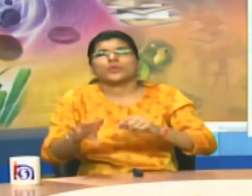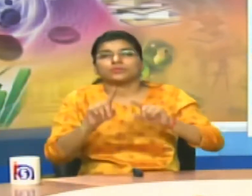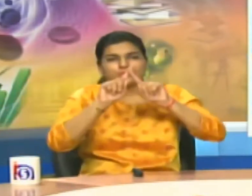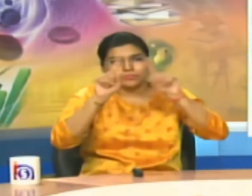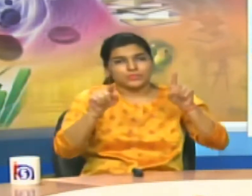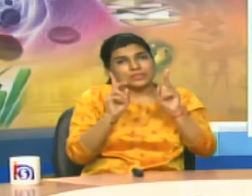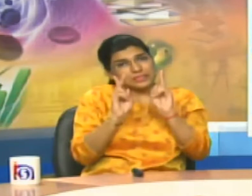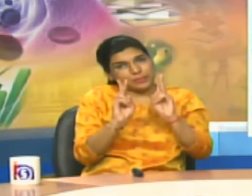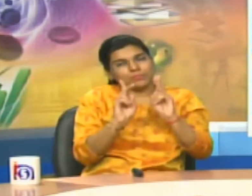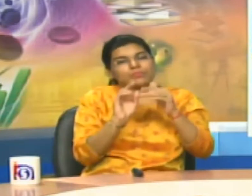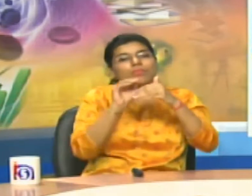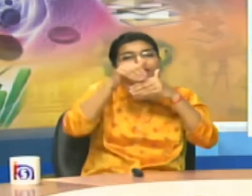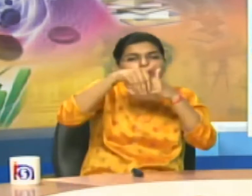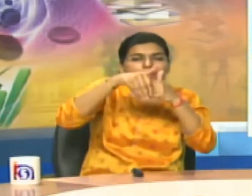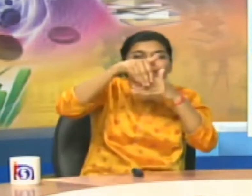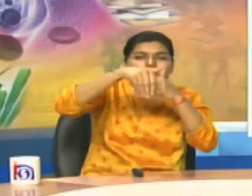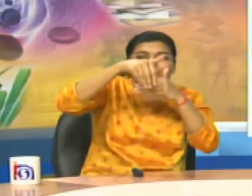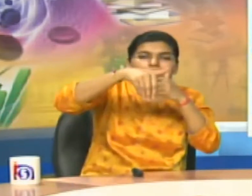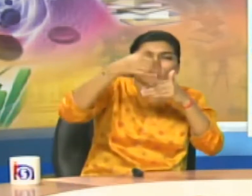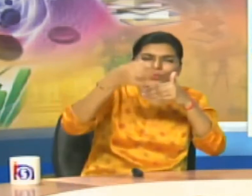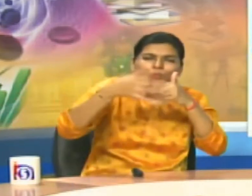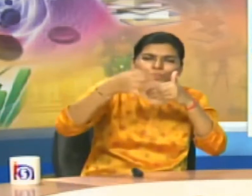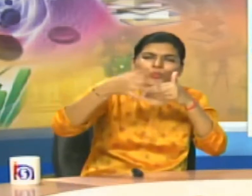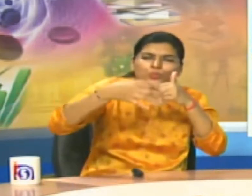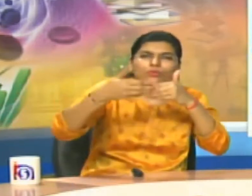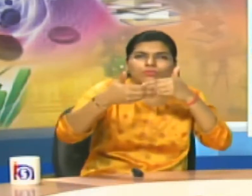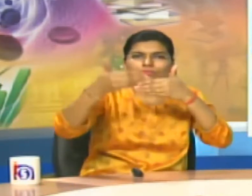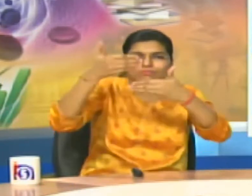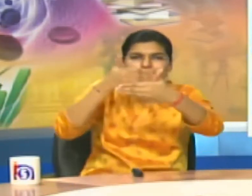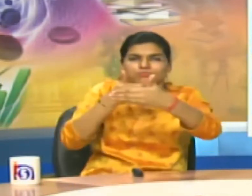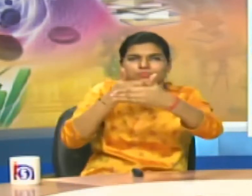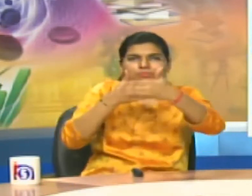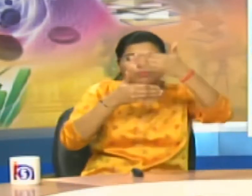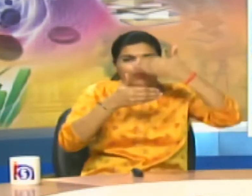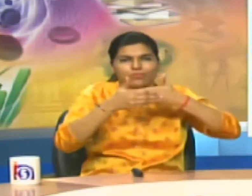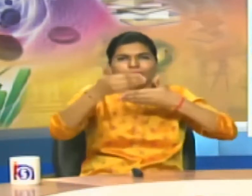How the printout, the final sheet will look like.